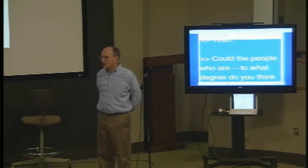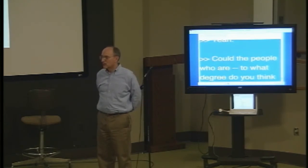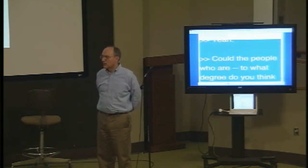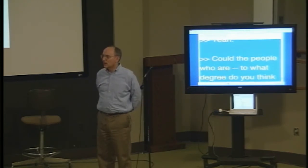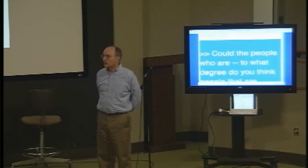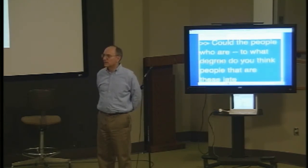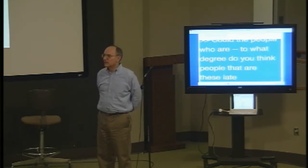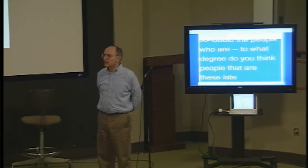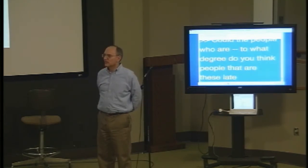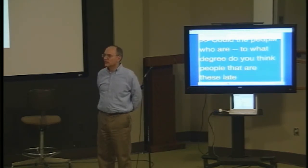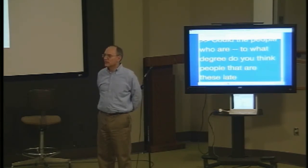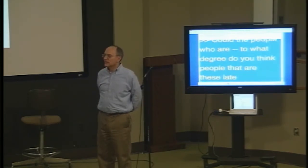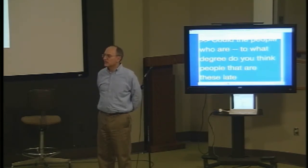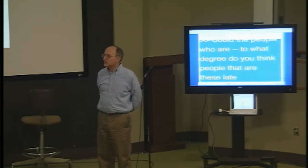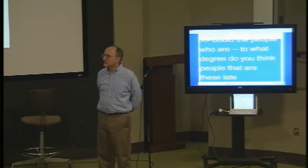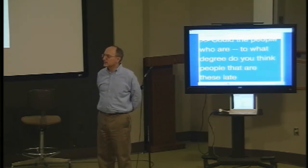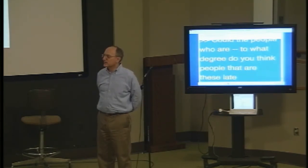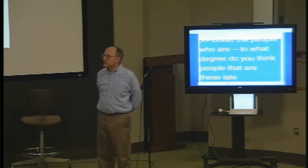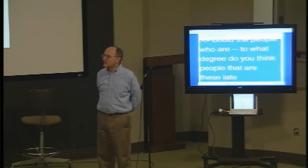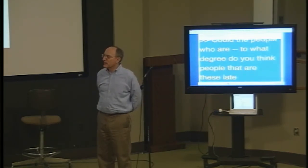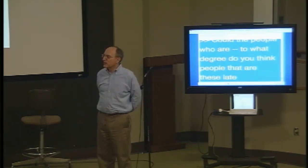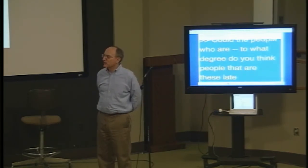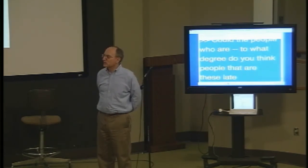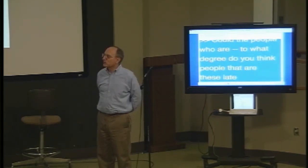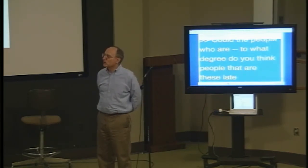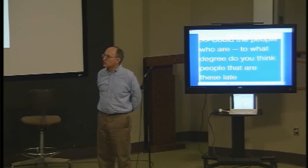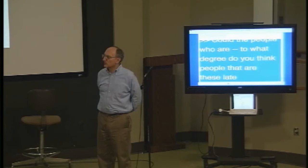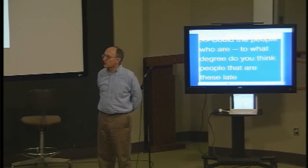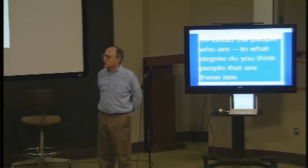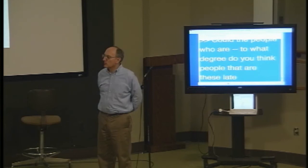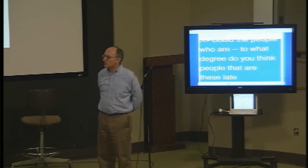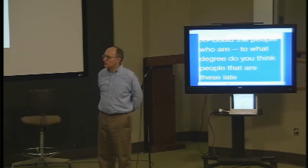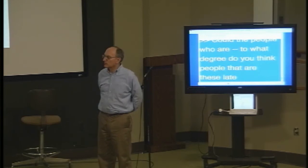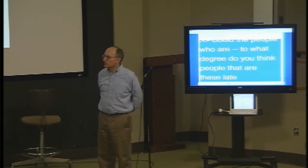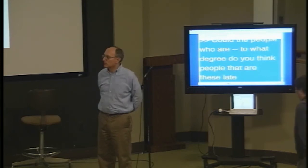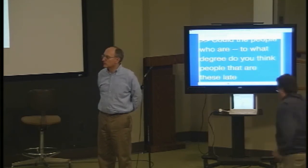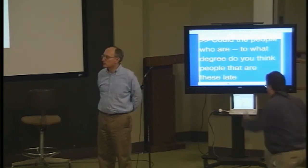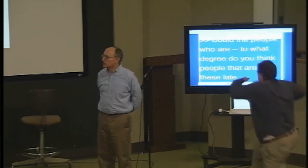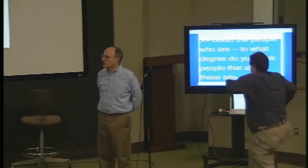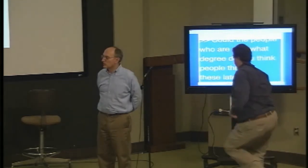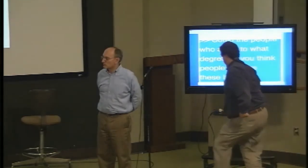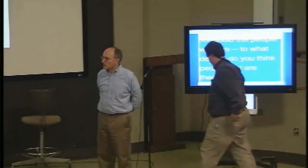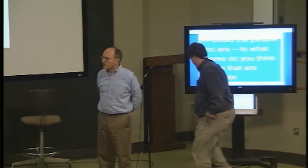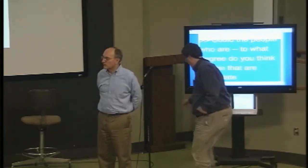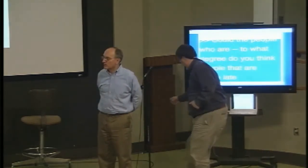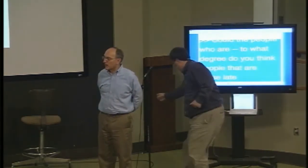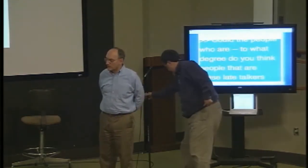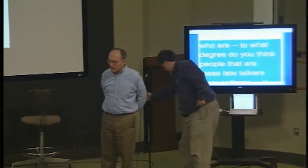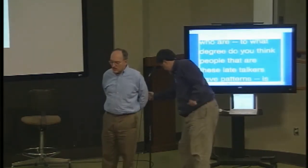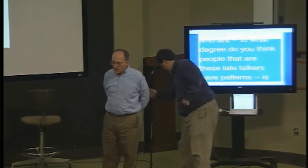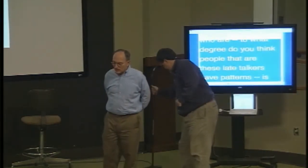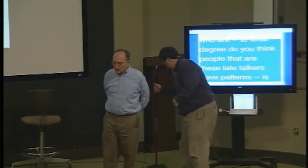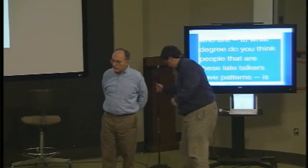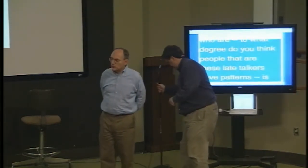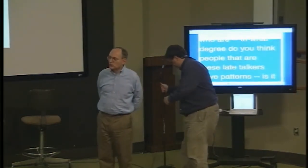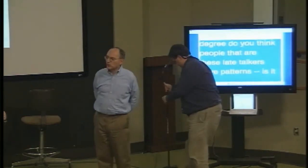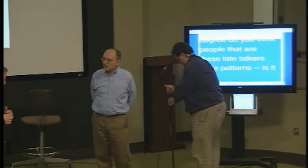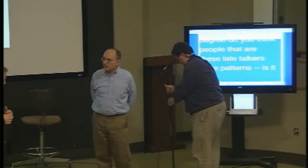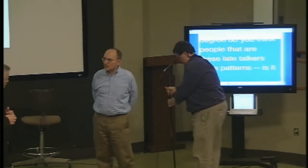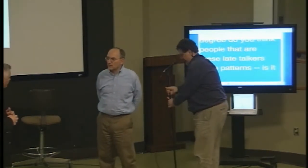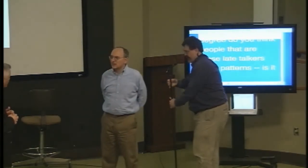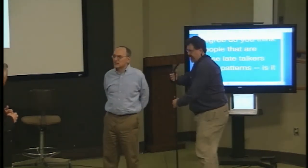observed, is it a matter of exposure in the home? You know, say between the age of birth and 5, and so